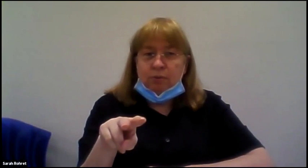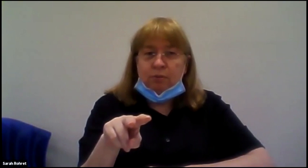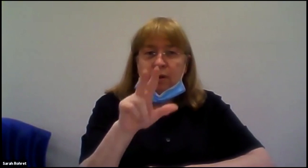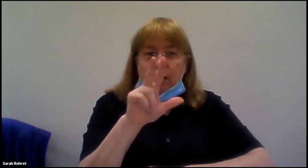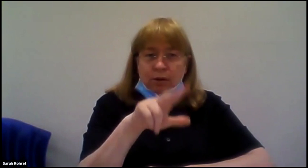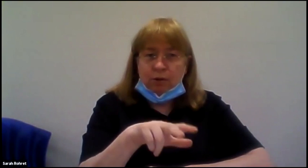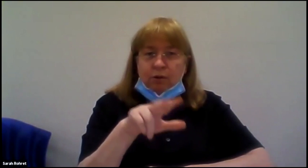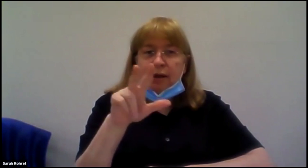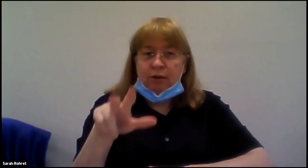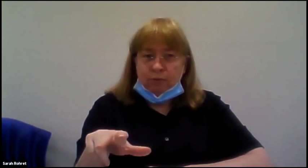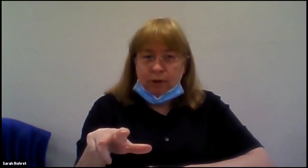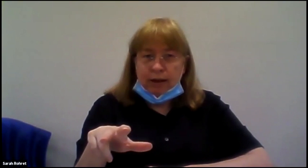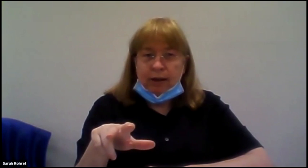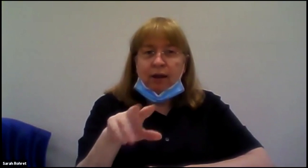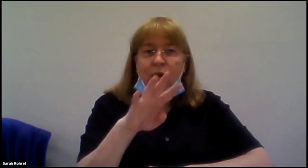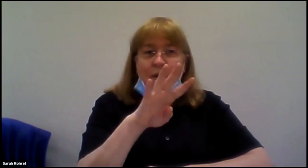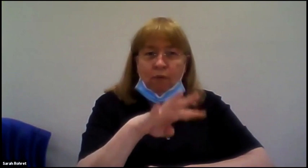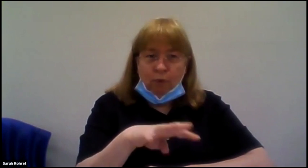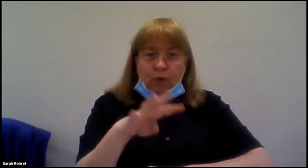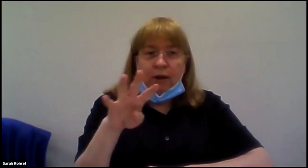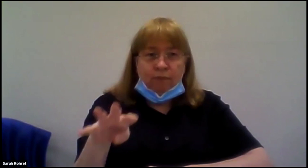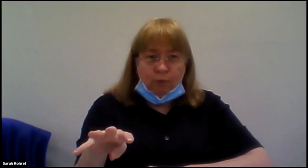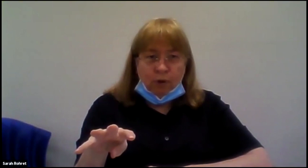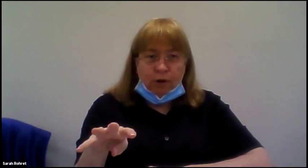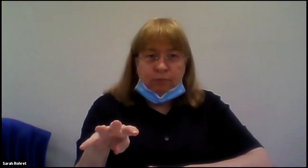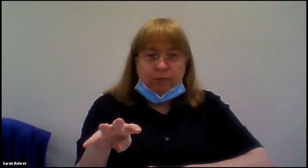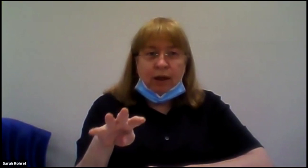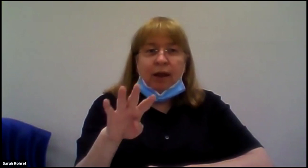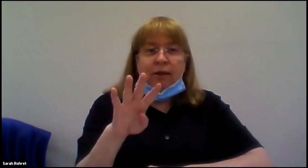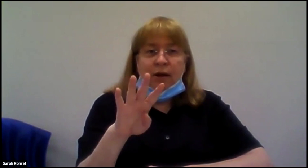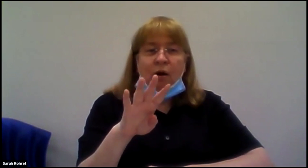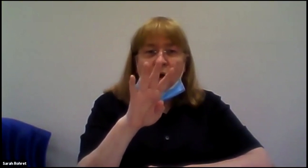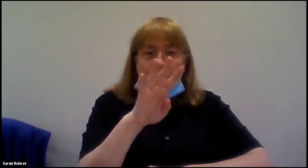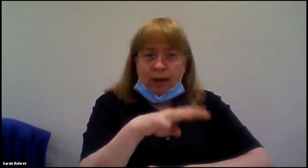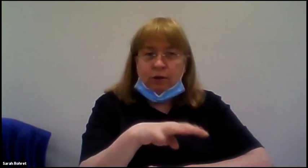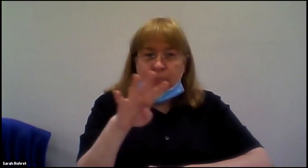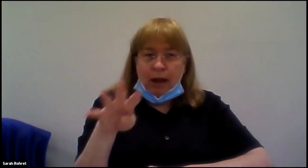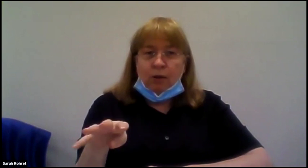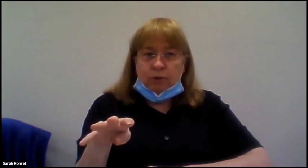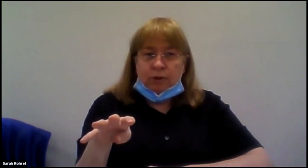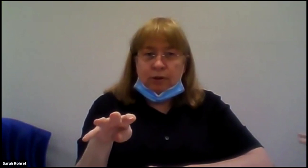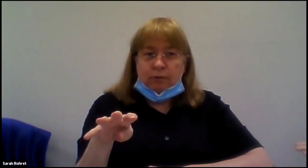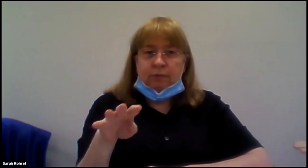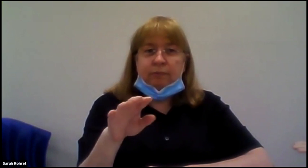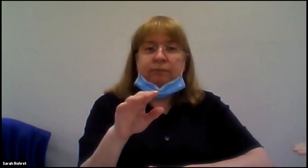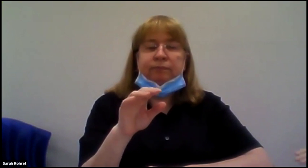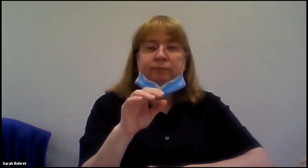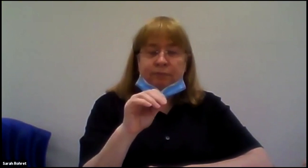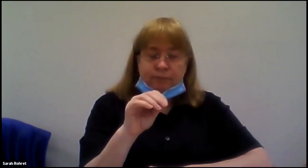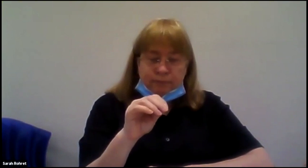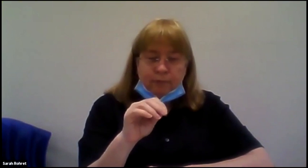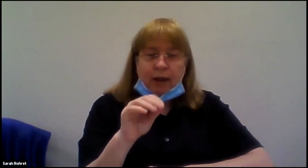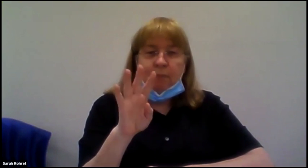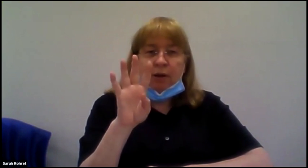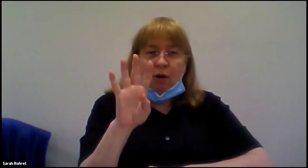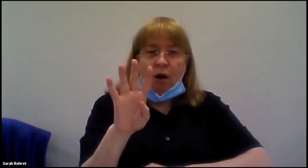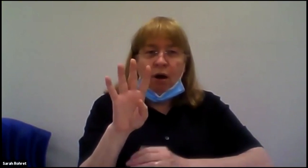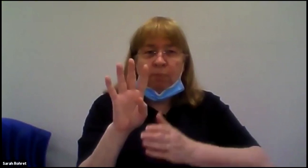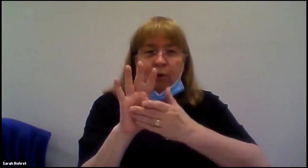22, 33, 44, they just bounce. Okay. But they're all pointed